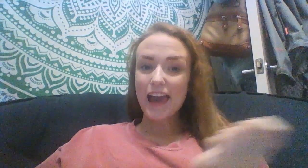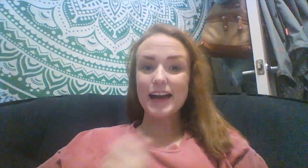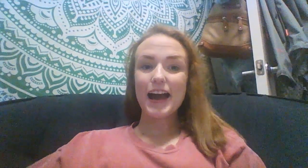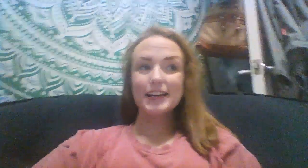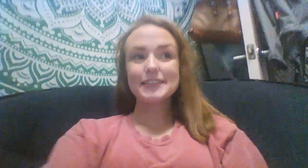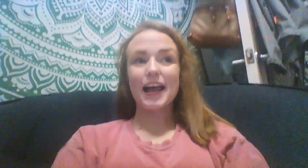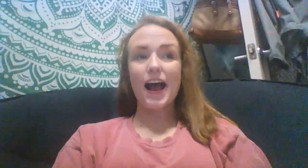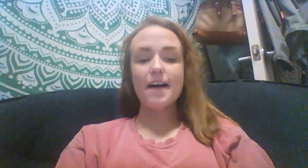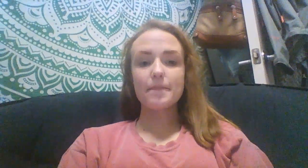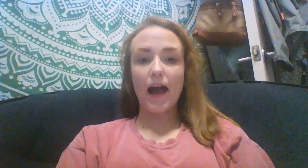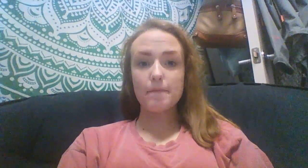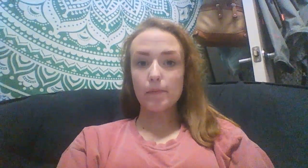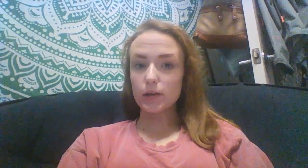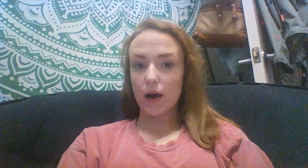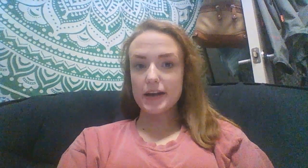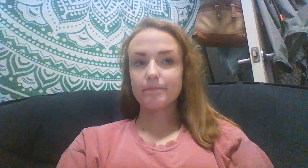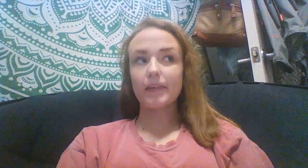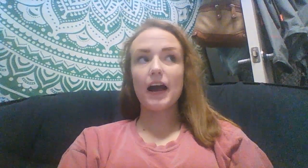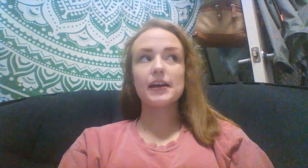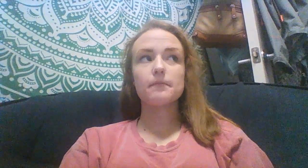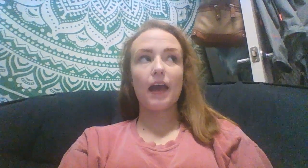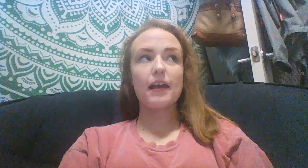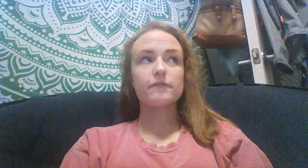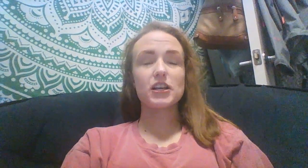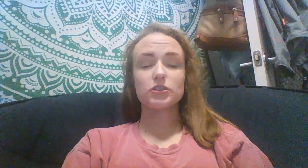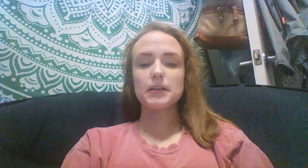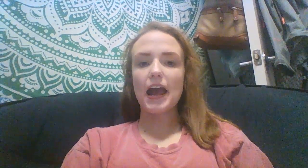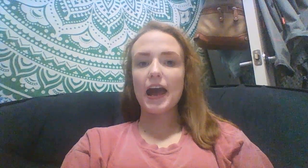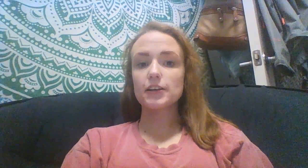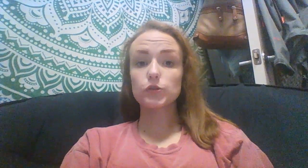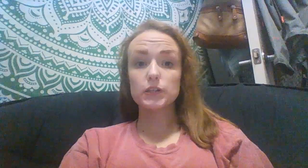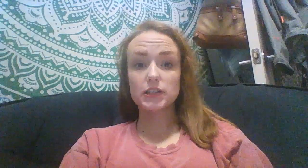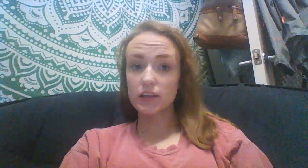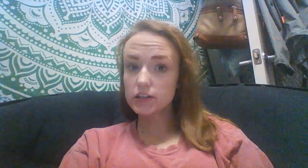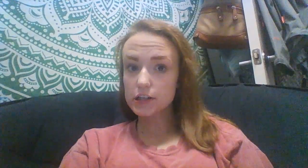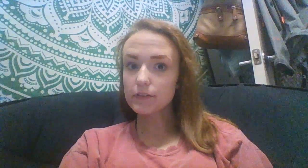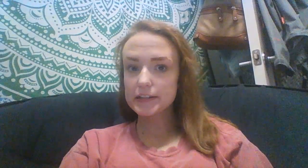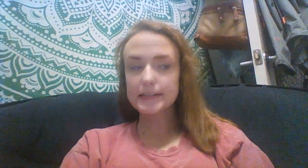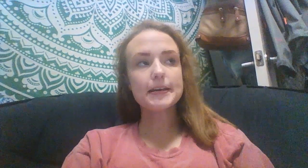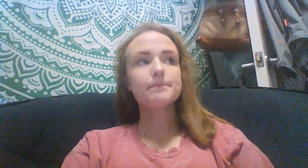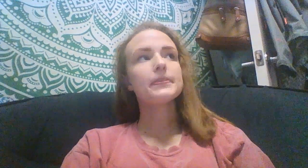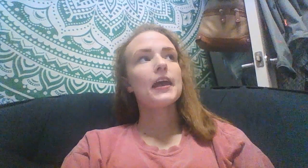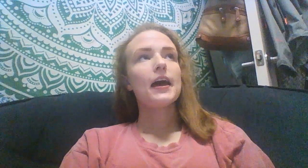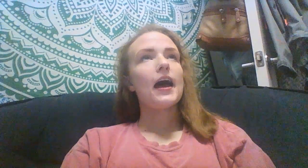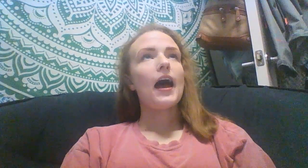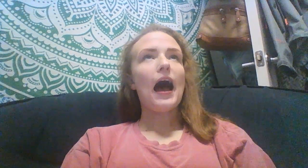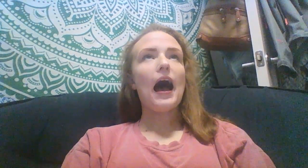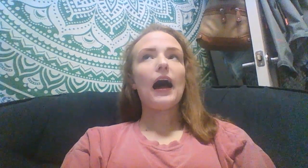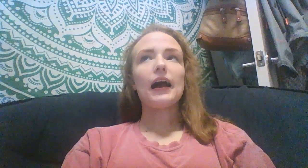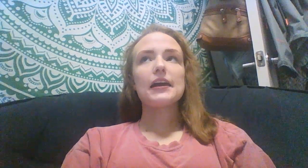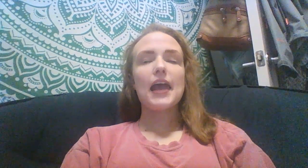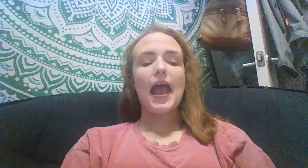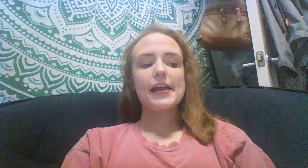Hey guys, I'm Emily White. I am a freshman at Georgia Southern University. I